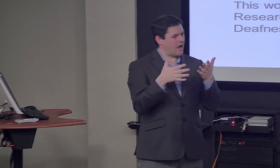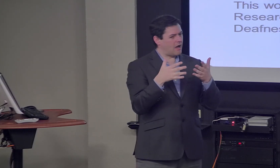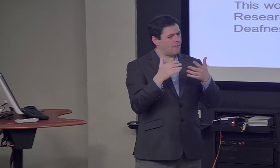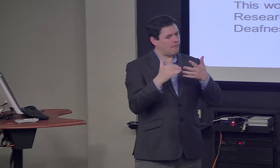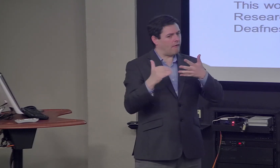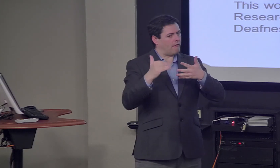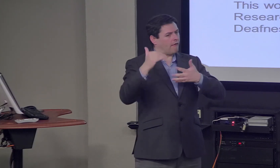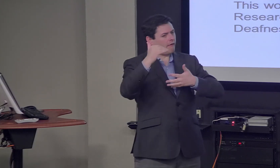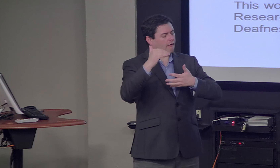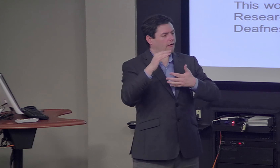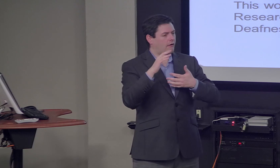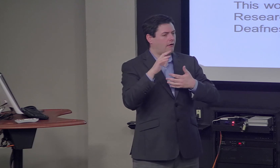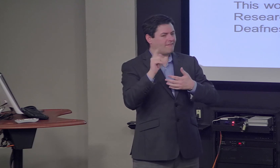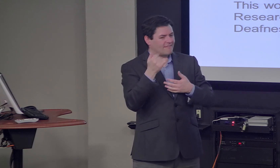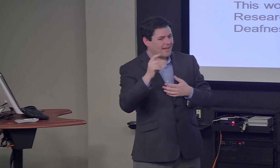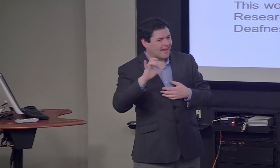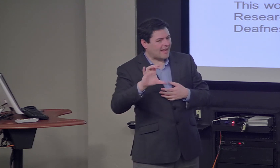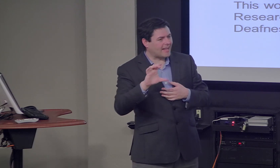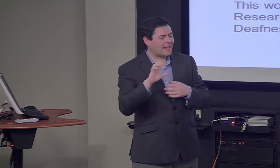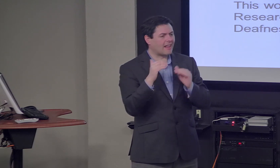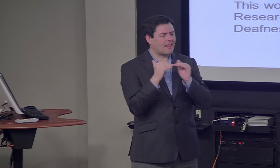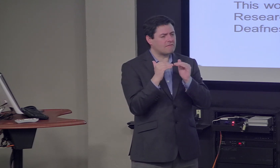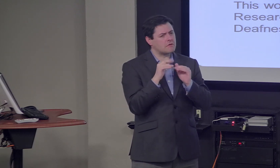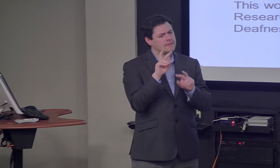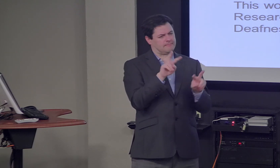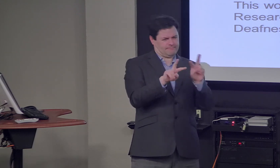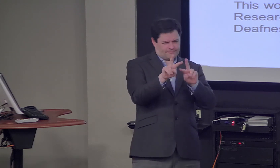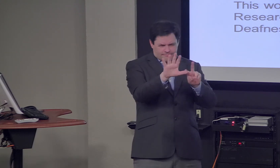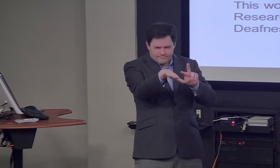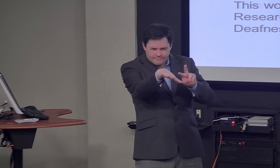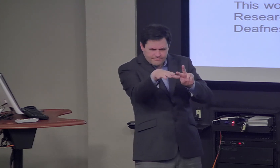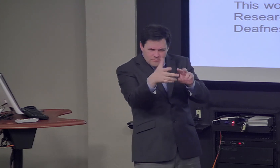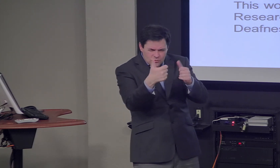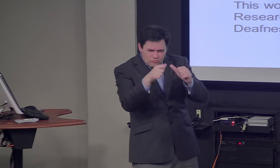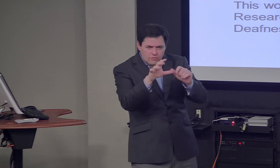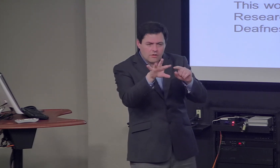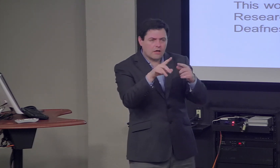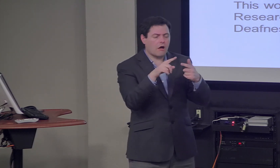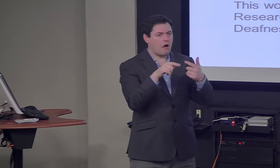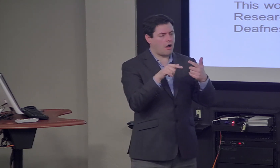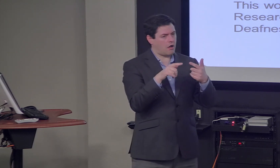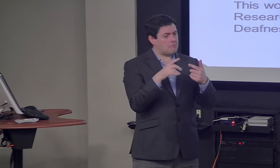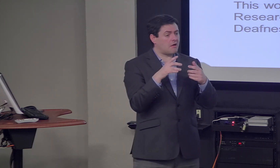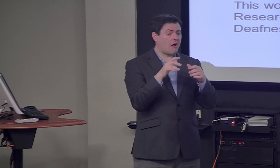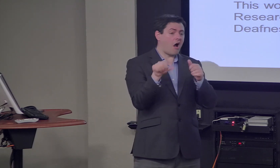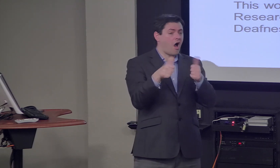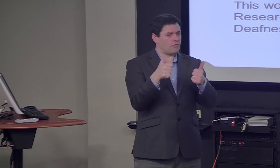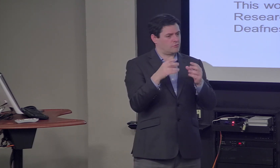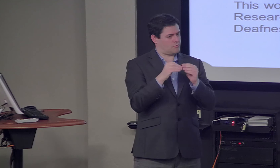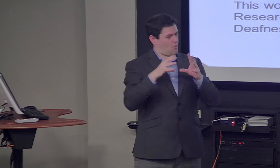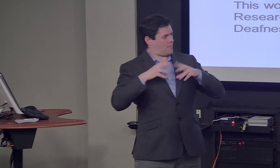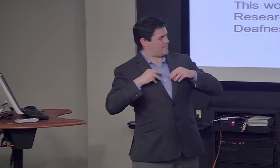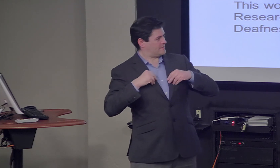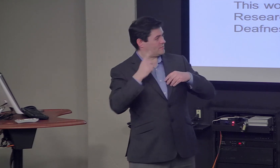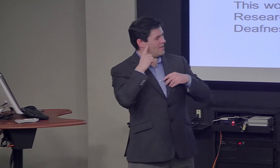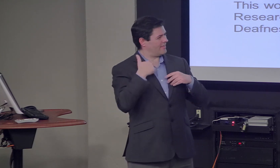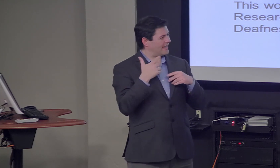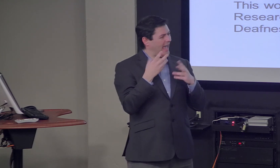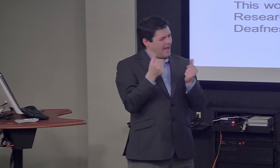level. If we move up to the syntactic level, errors may need some clarification to understand the meaning, but they might be